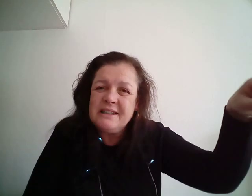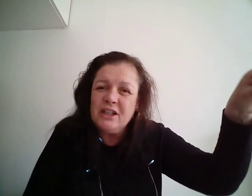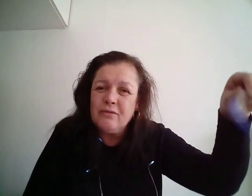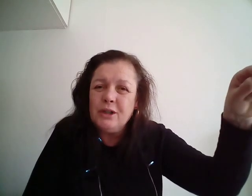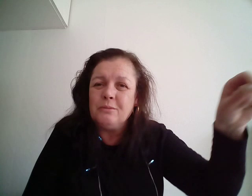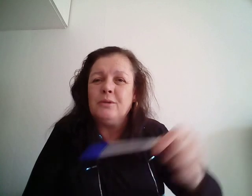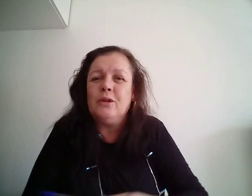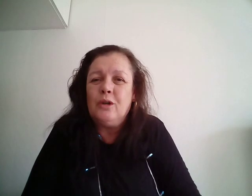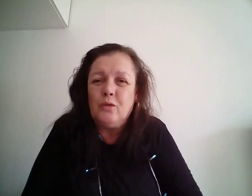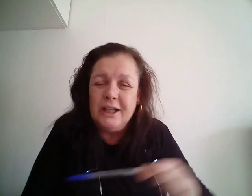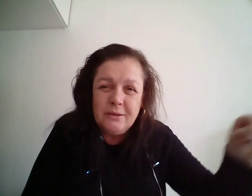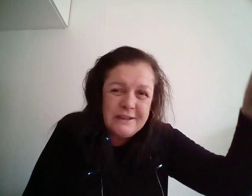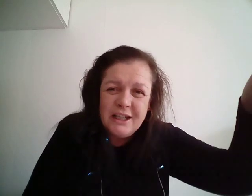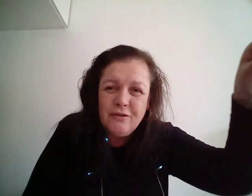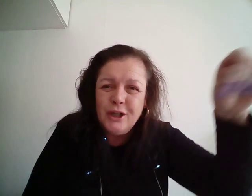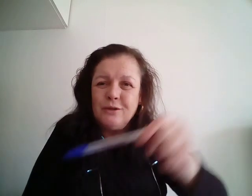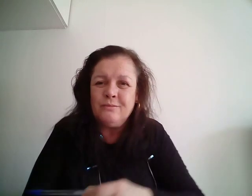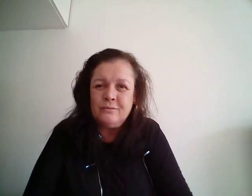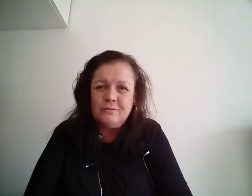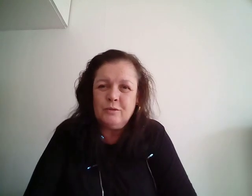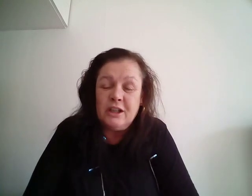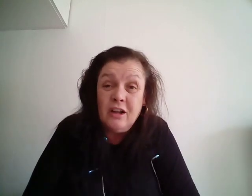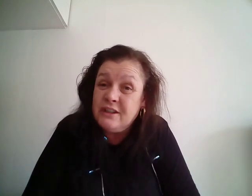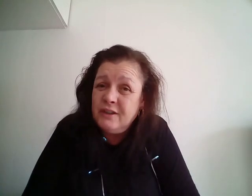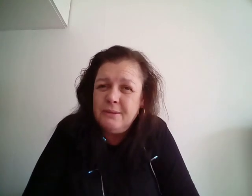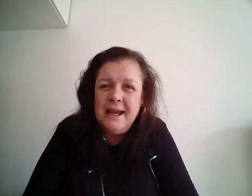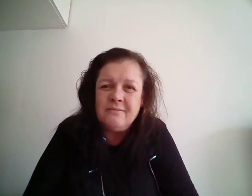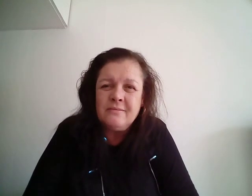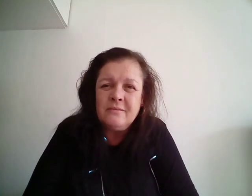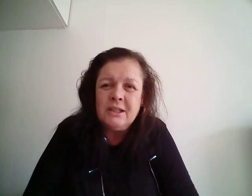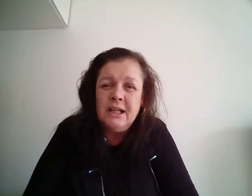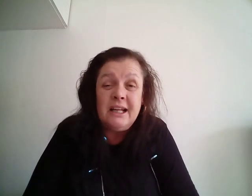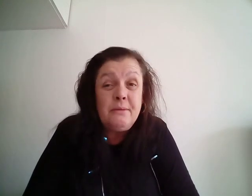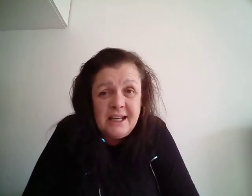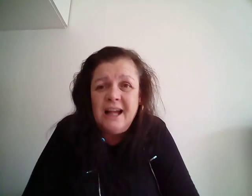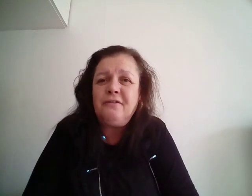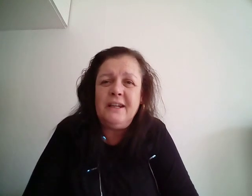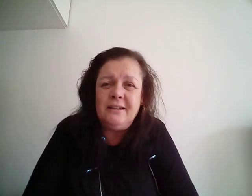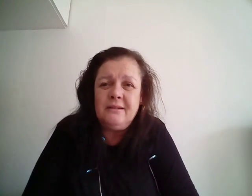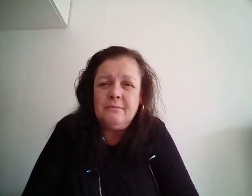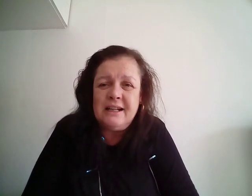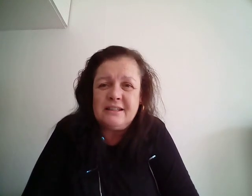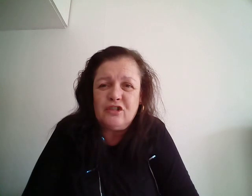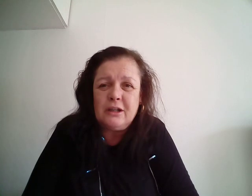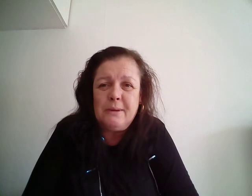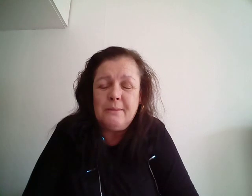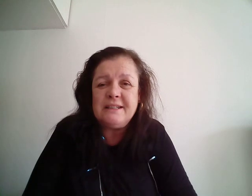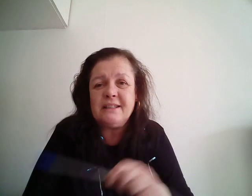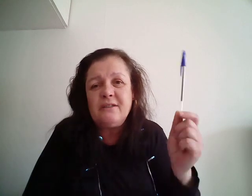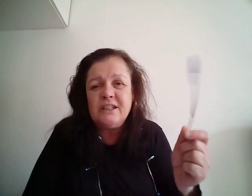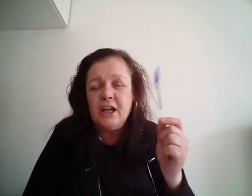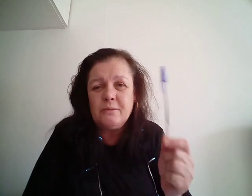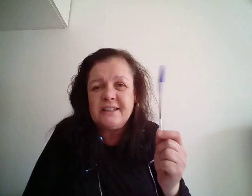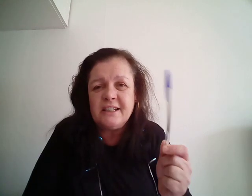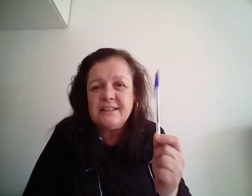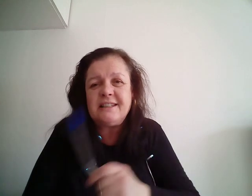in a room. William was in a room with a lot of other men. And he was laughing, my delicious little babies. This video was 30